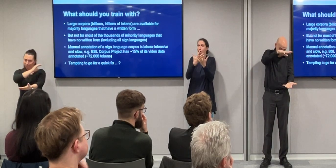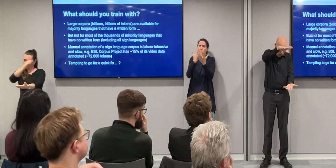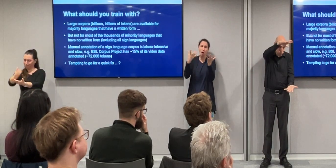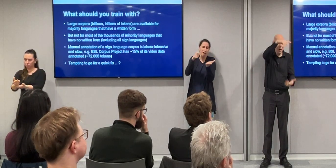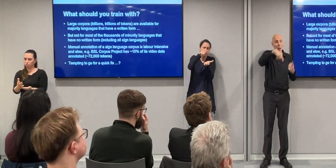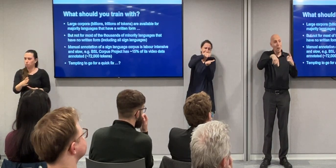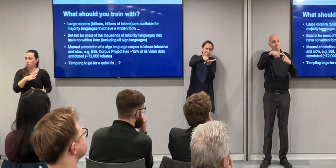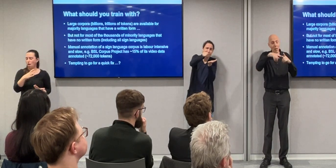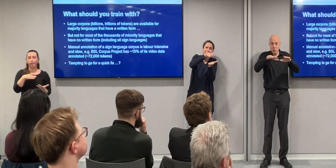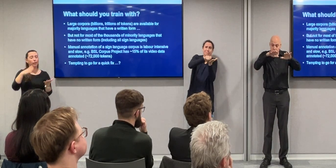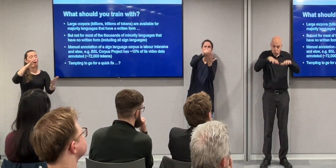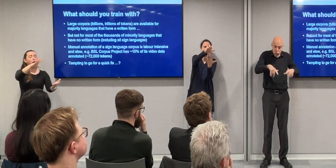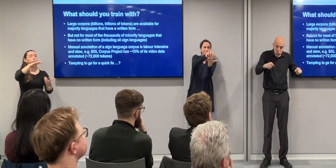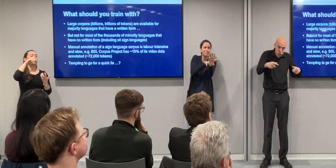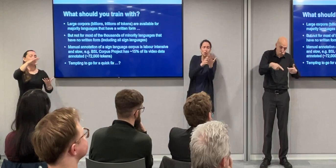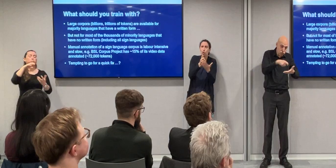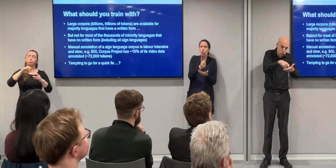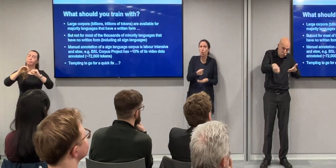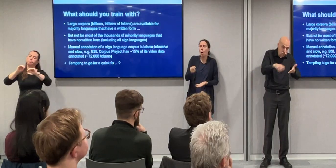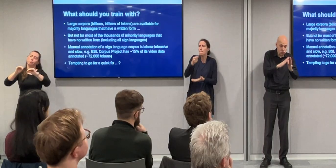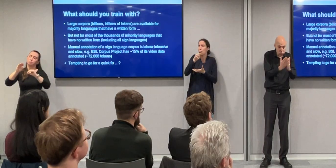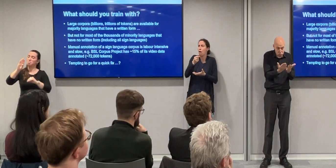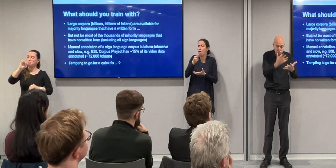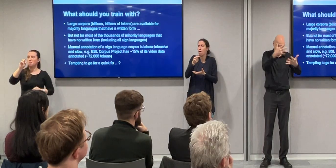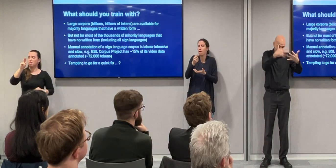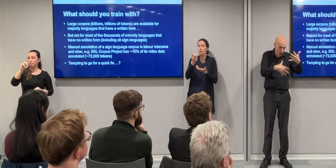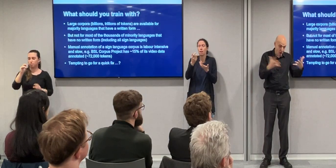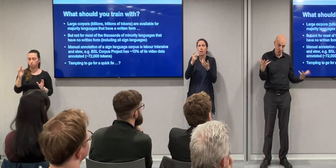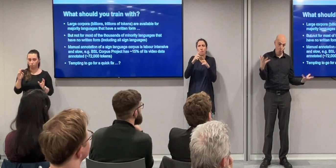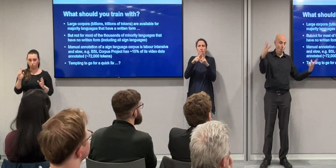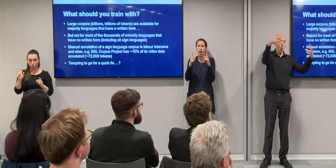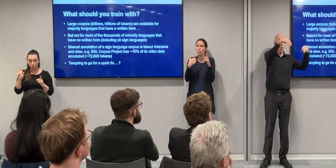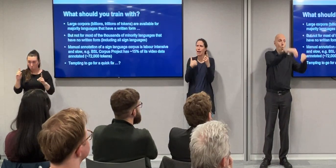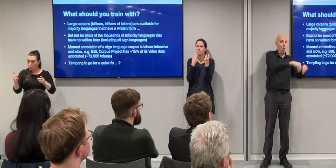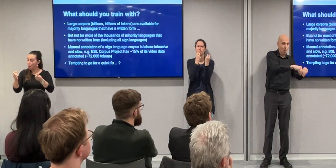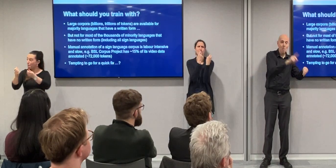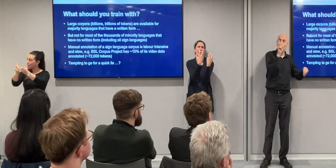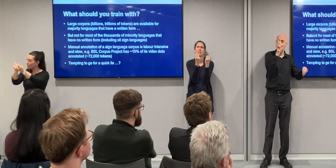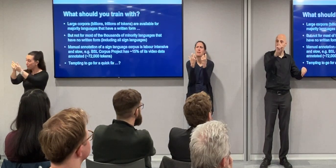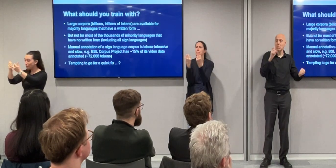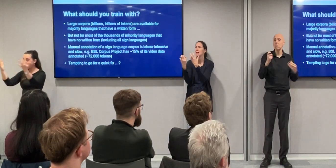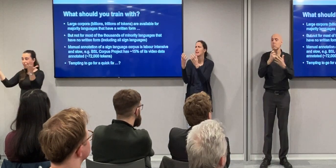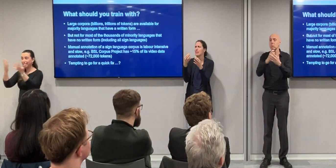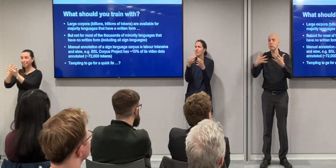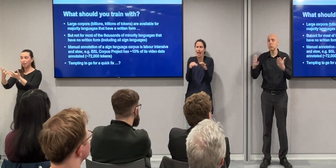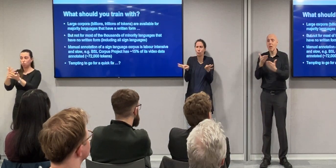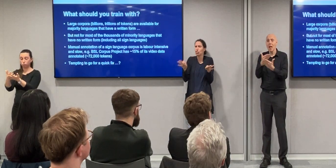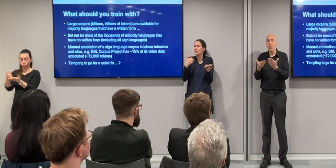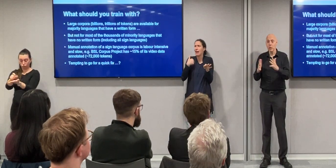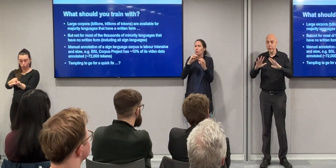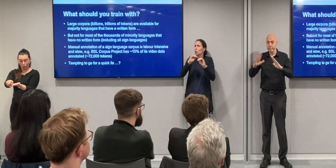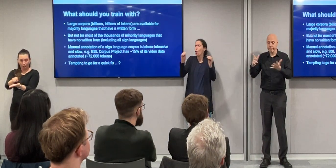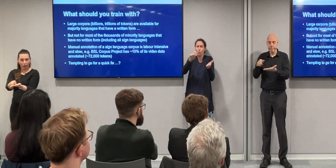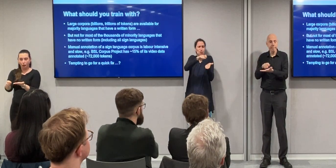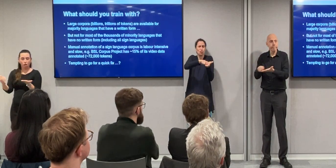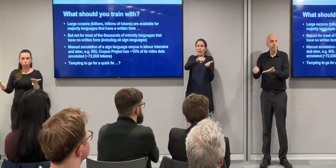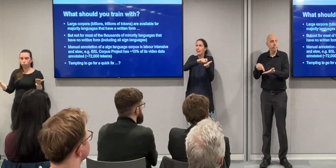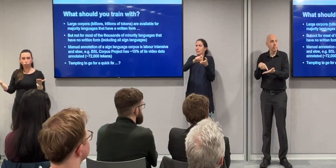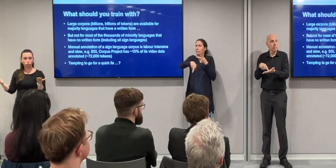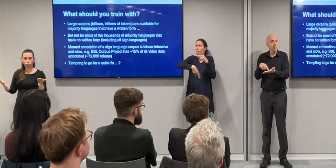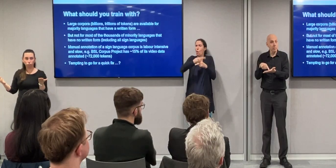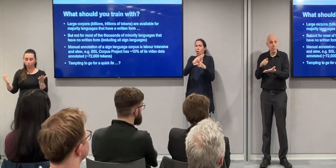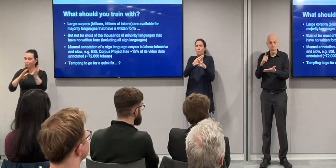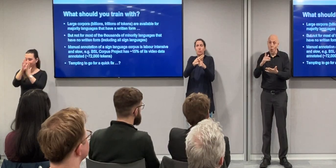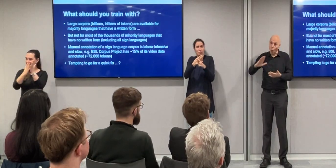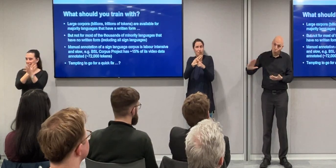form corpora to draw upon. But there are many, many, many languages in the world that have no written form, and that includes